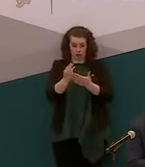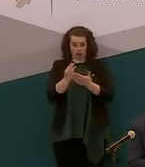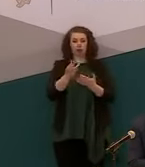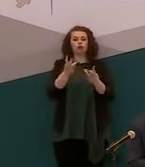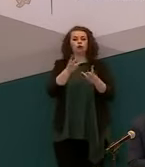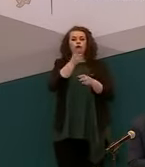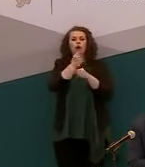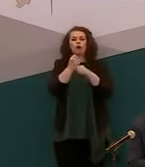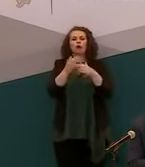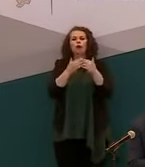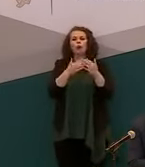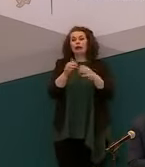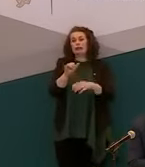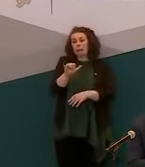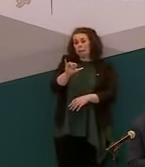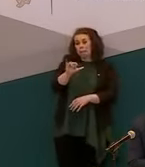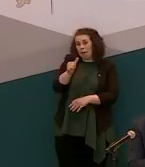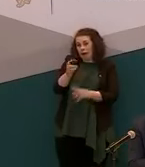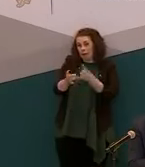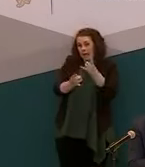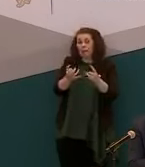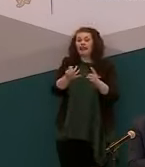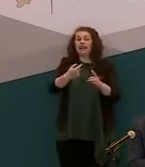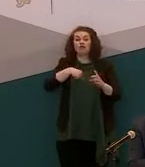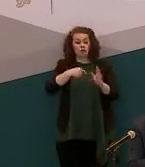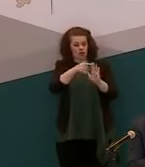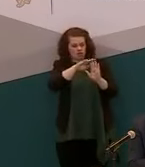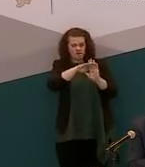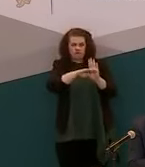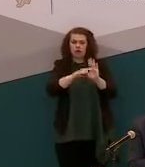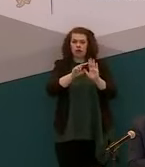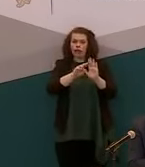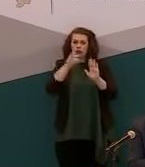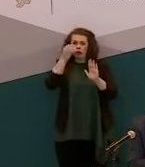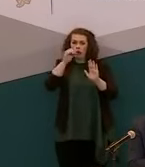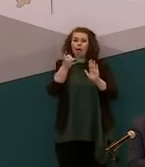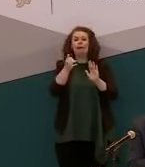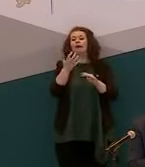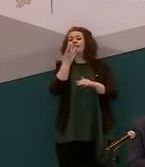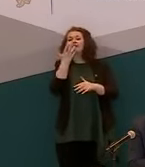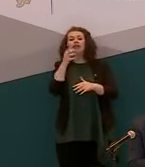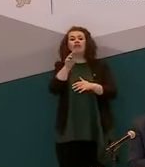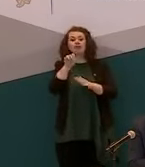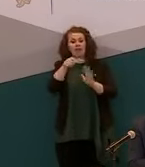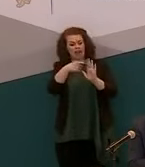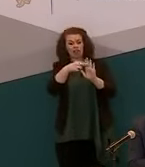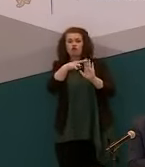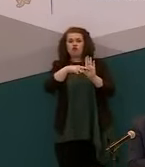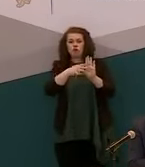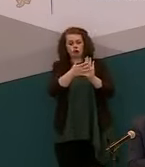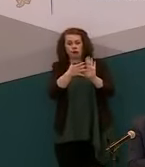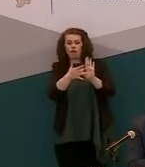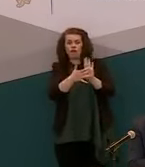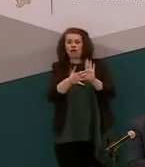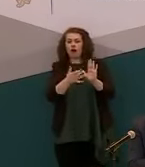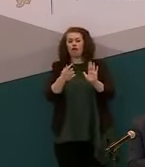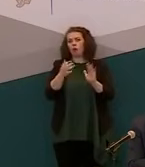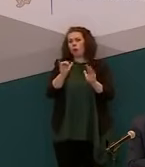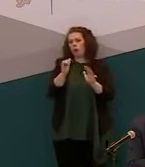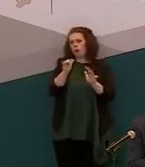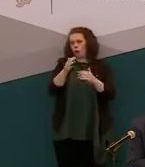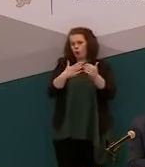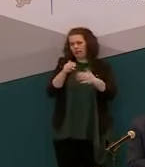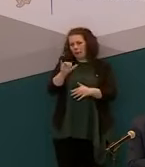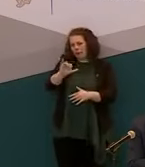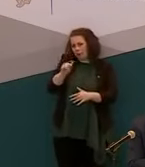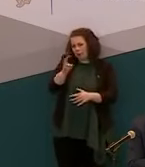happen if measures were eased around the 5th of May. So we're looking at